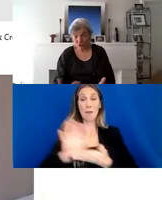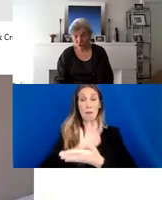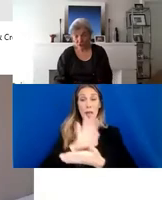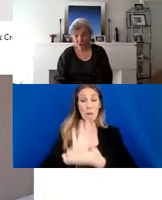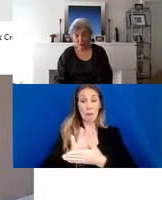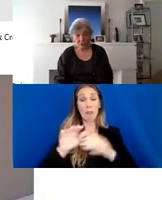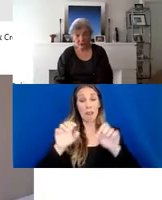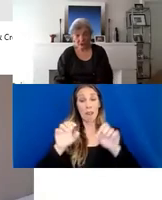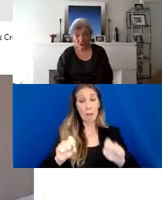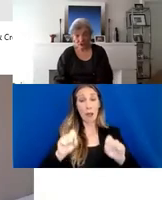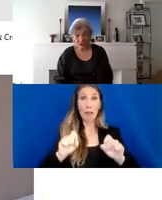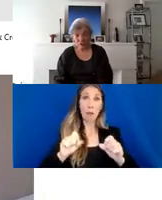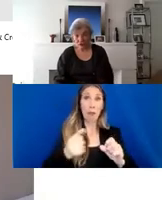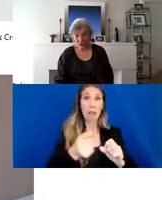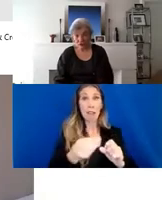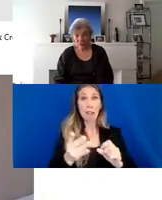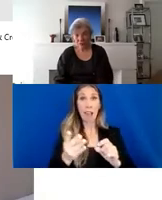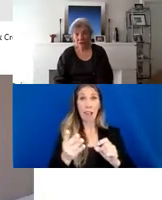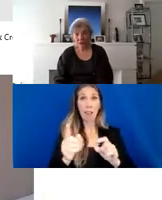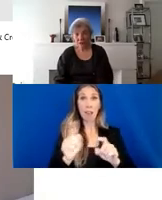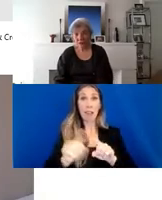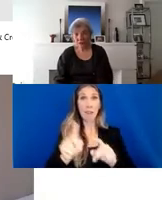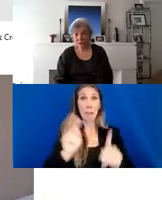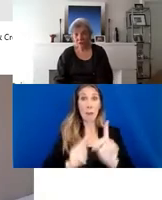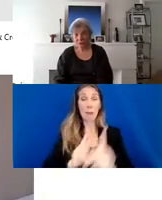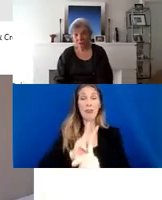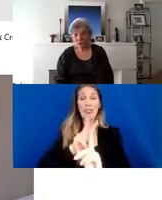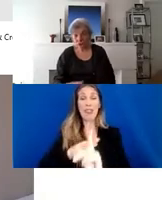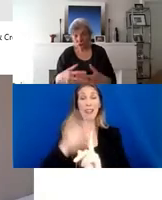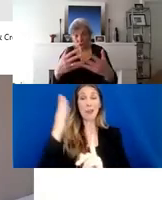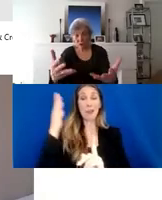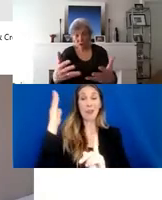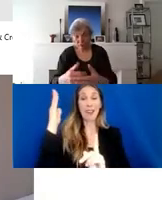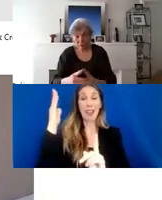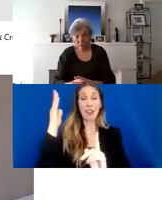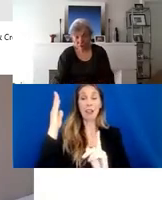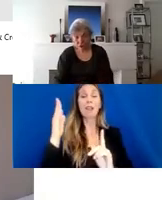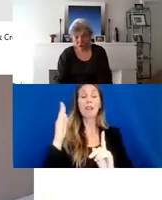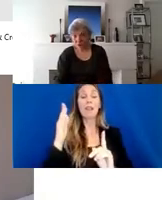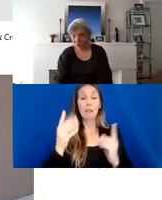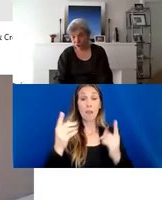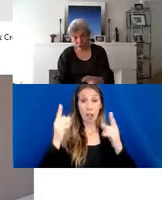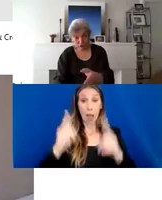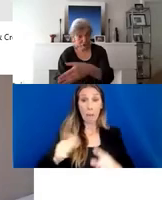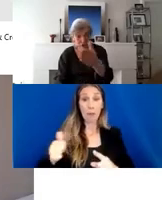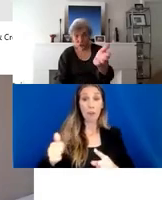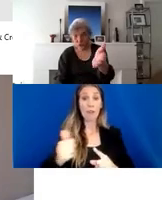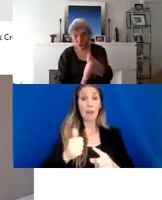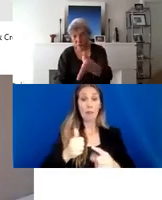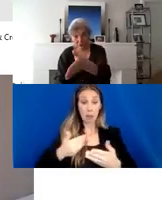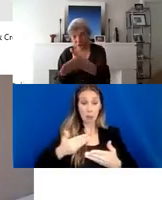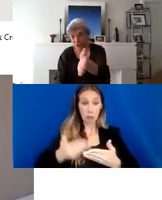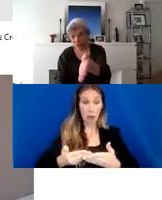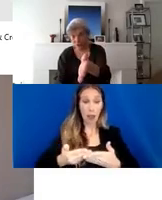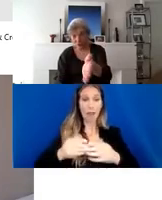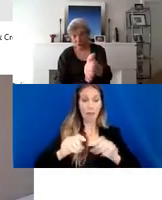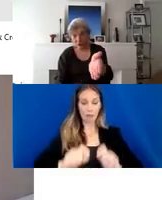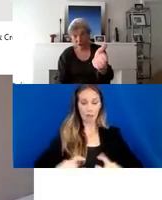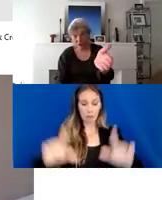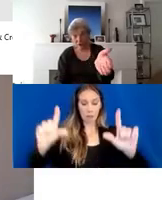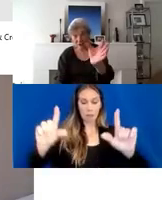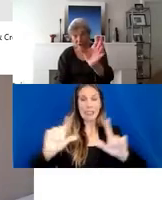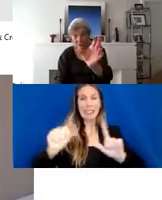person designated as presenter, you will come 10 minutes early. You will be